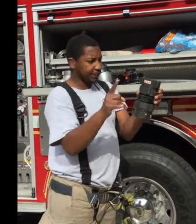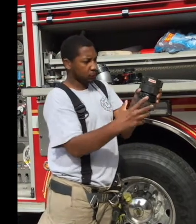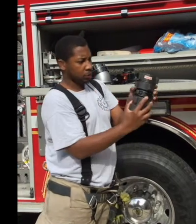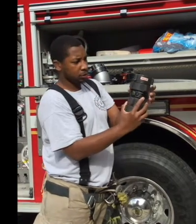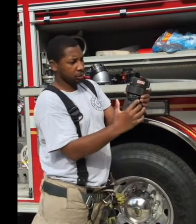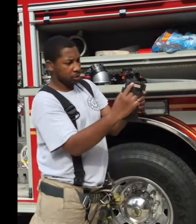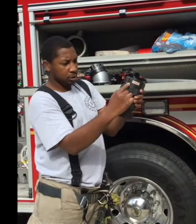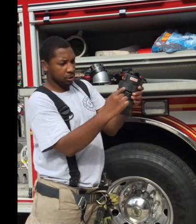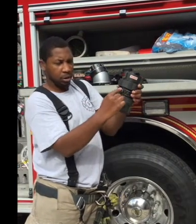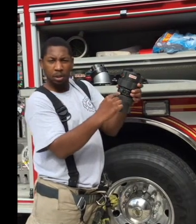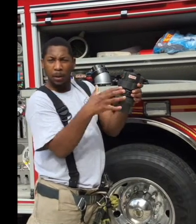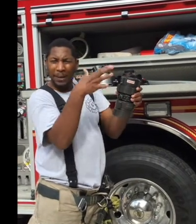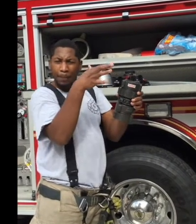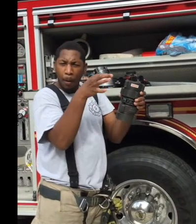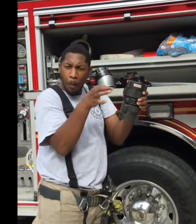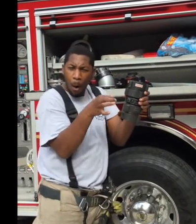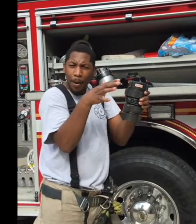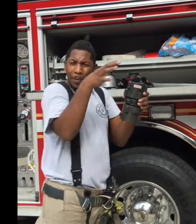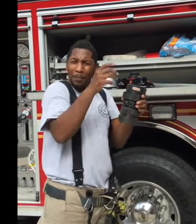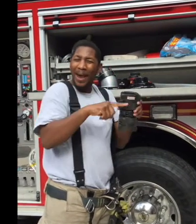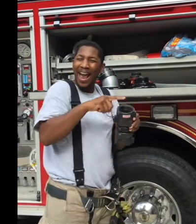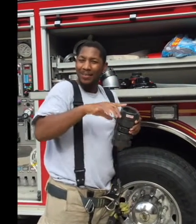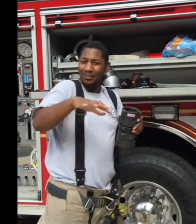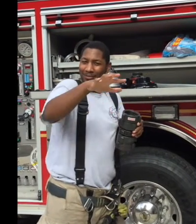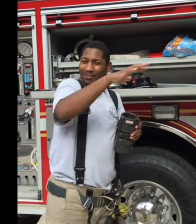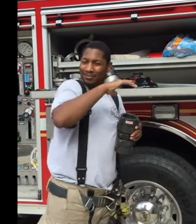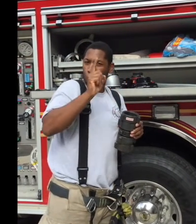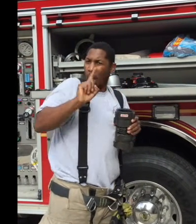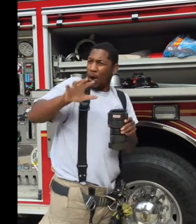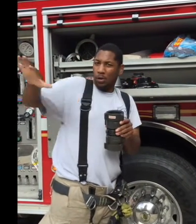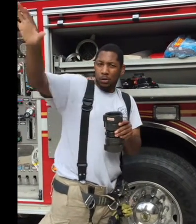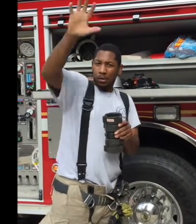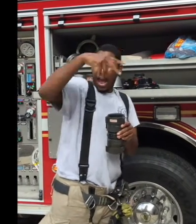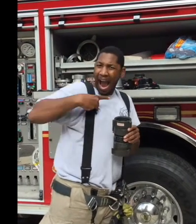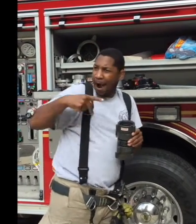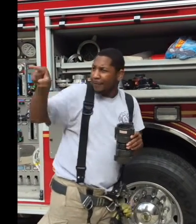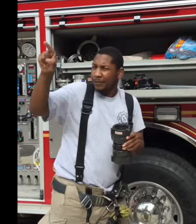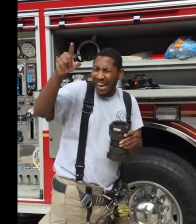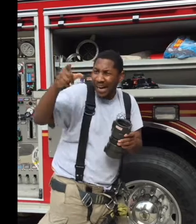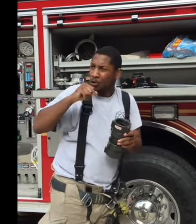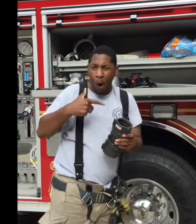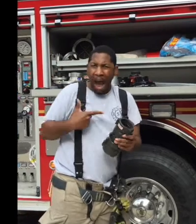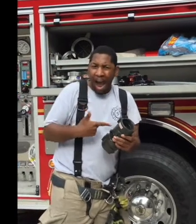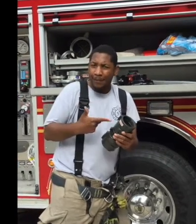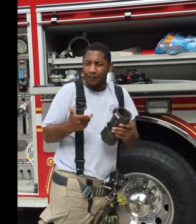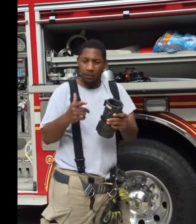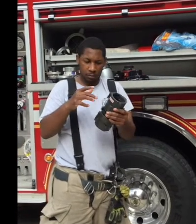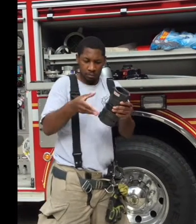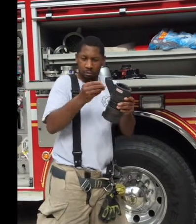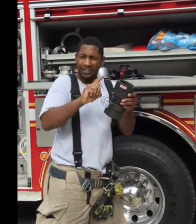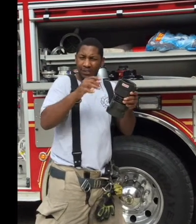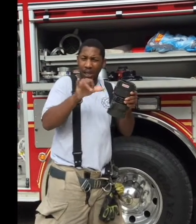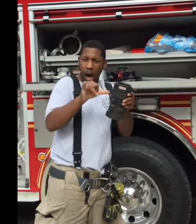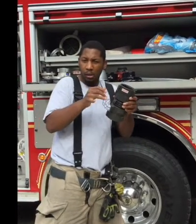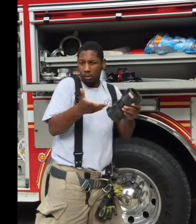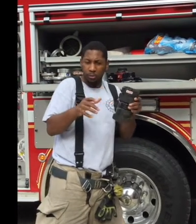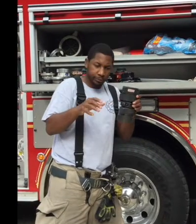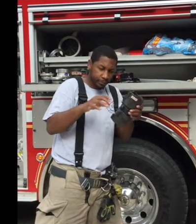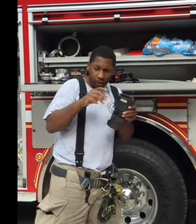and this is an adapter. There's different adapters depending on how big you need and depending on where you are. Some towns have different ones, some don't